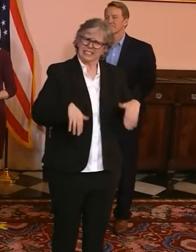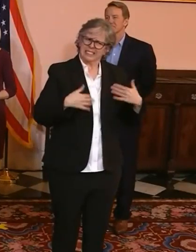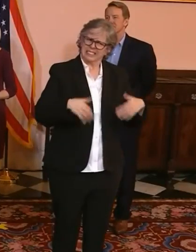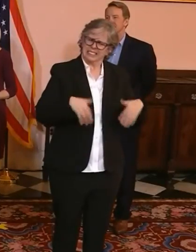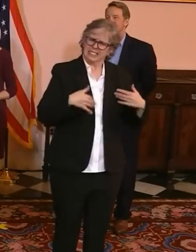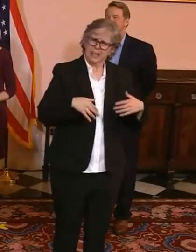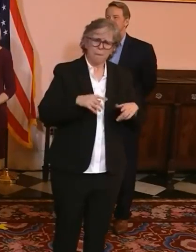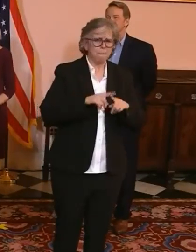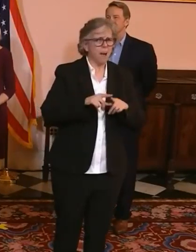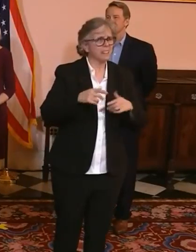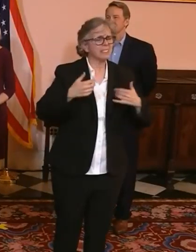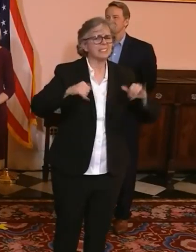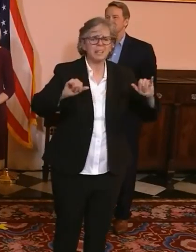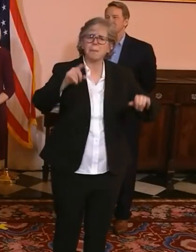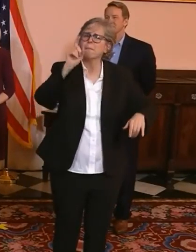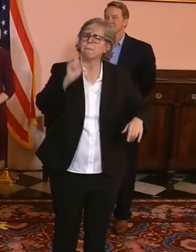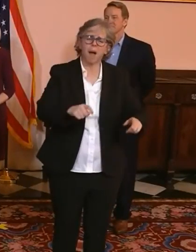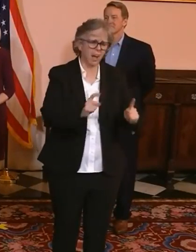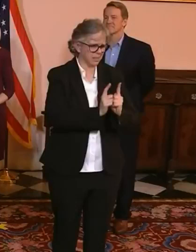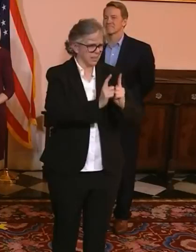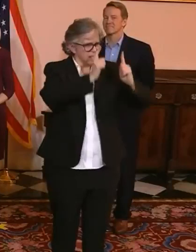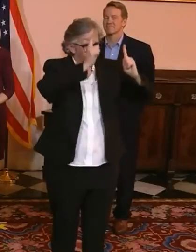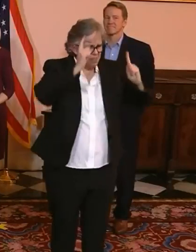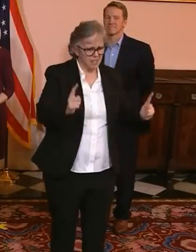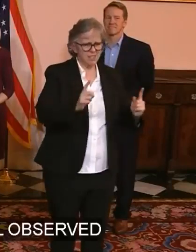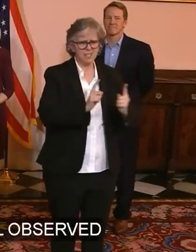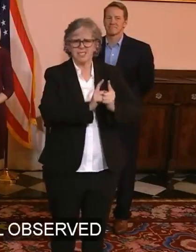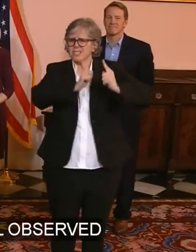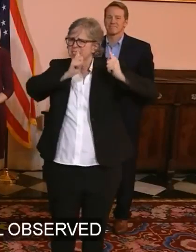is very, very important.